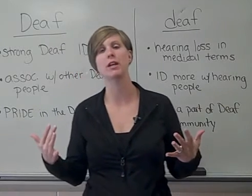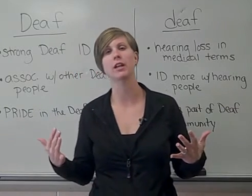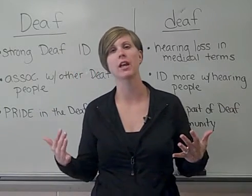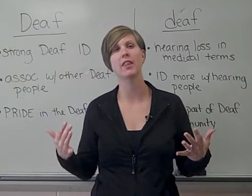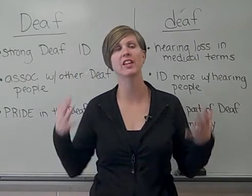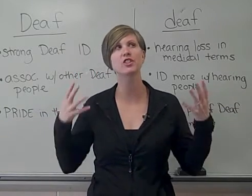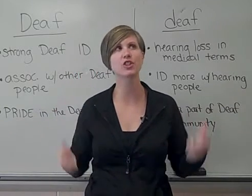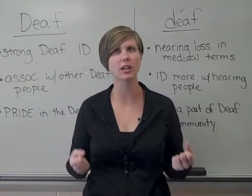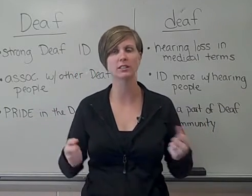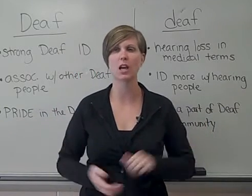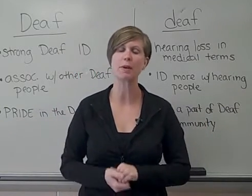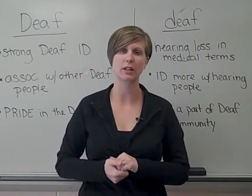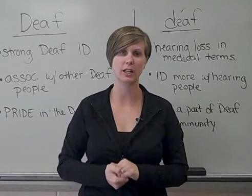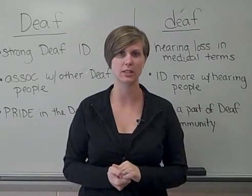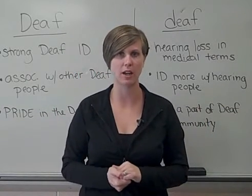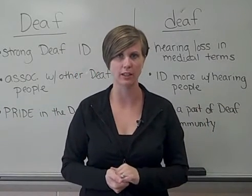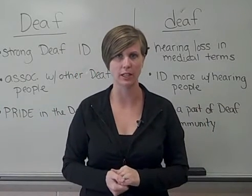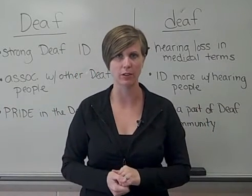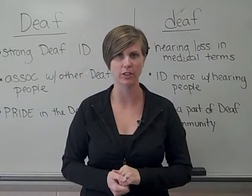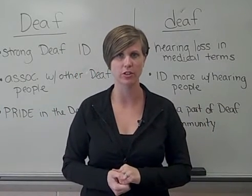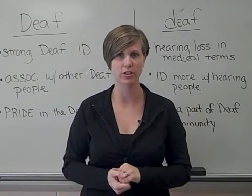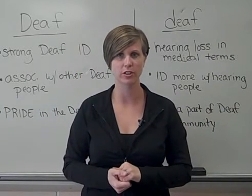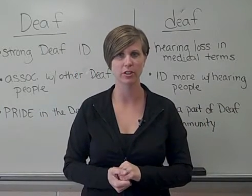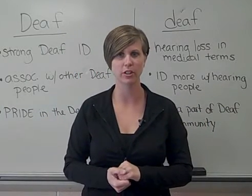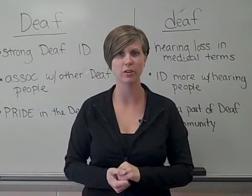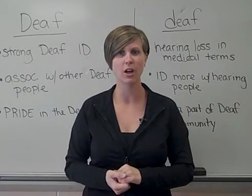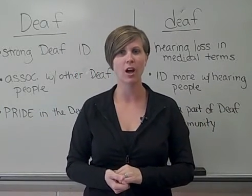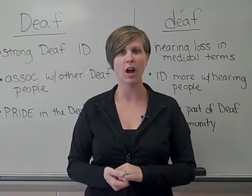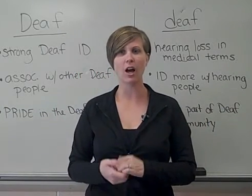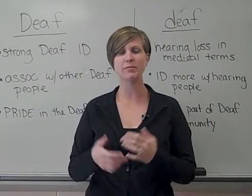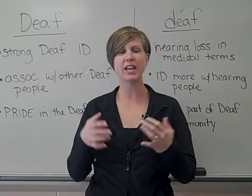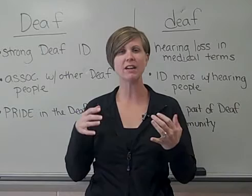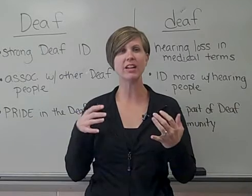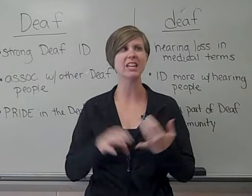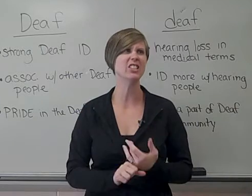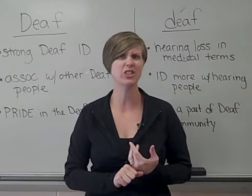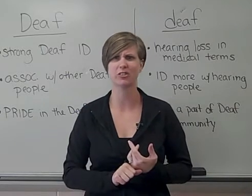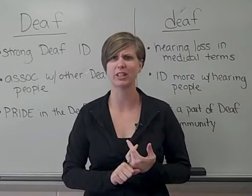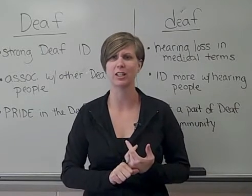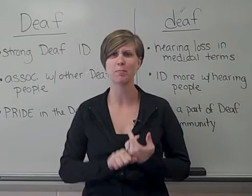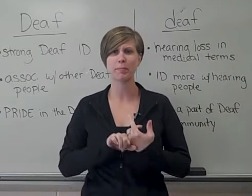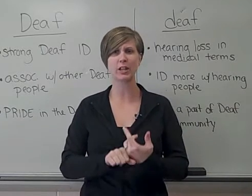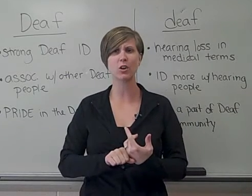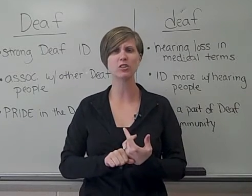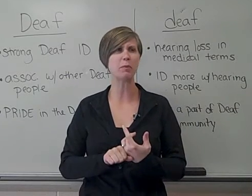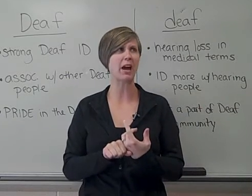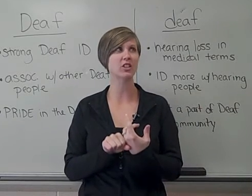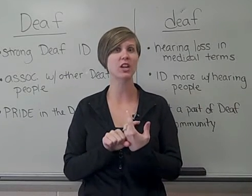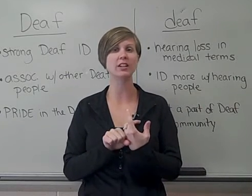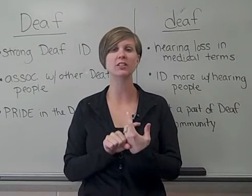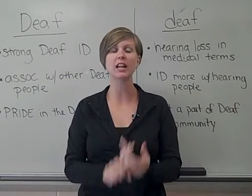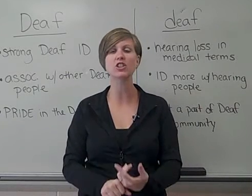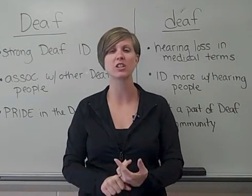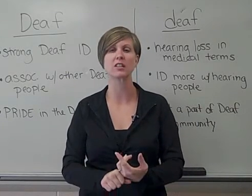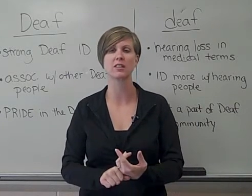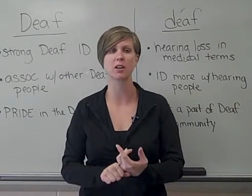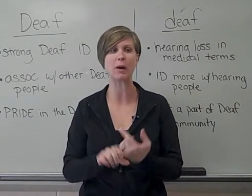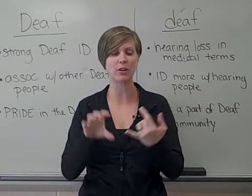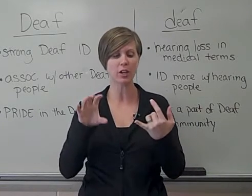common than just American Sign Language. They have a history that goes back generations, about